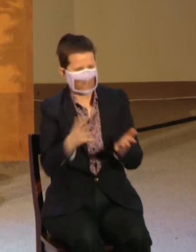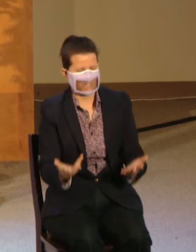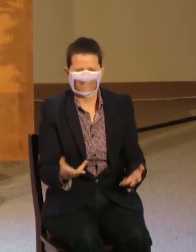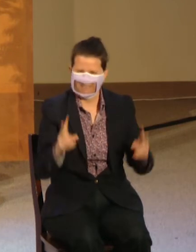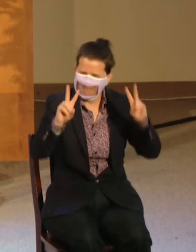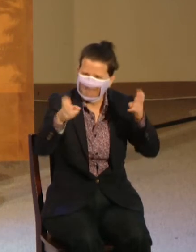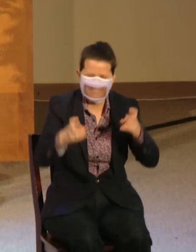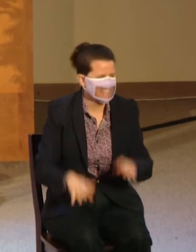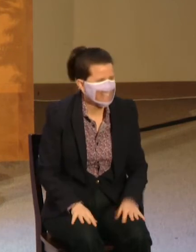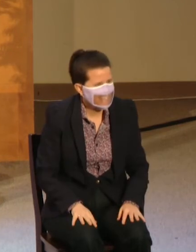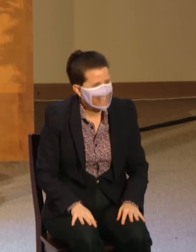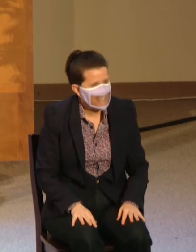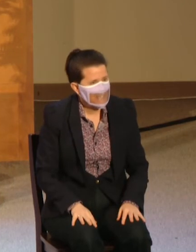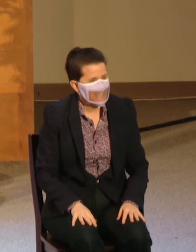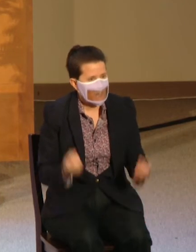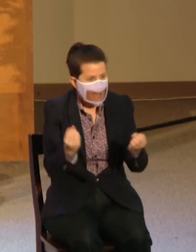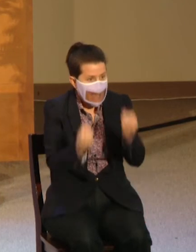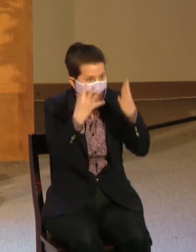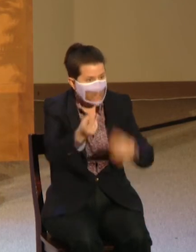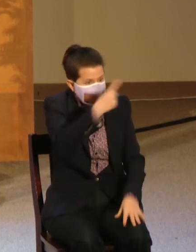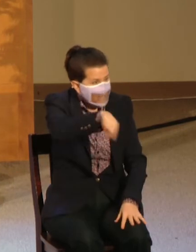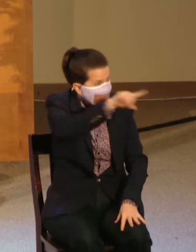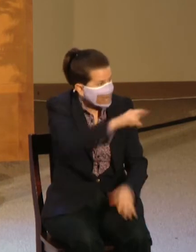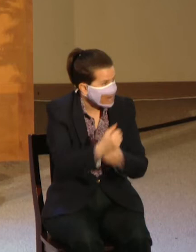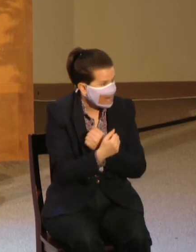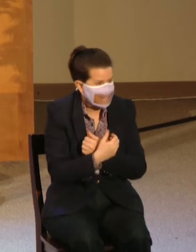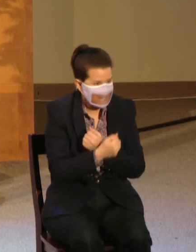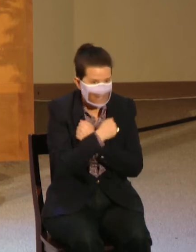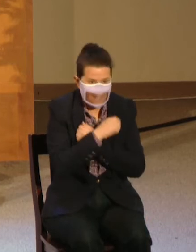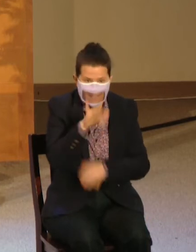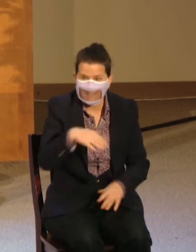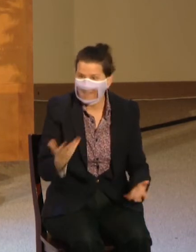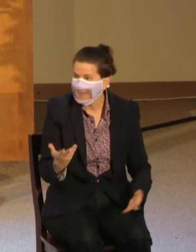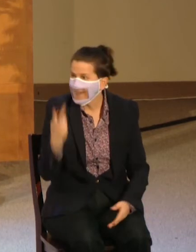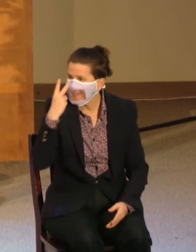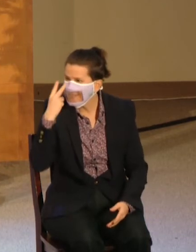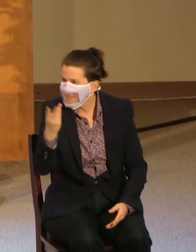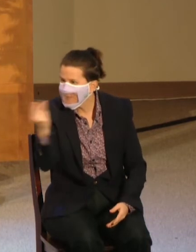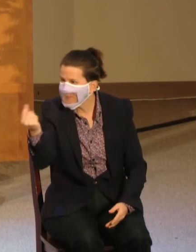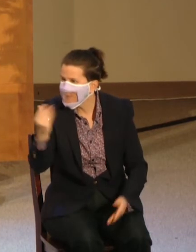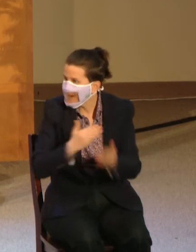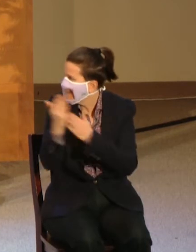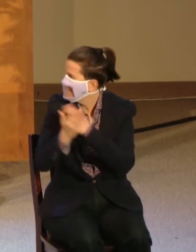So how many of you love your current bank account? Good, I see a few hands out there.